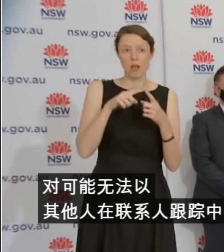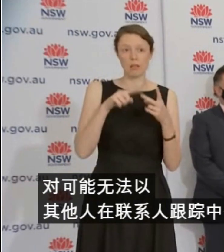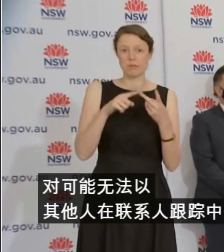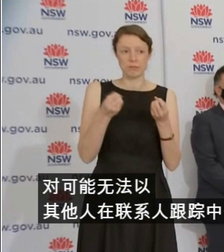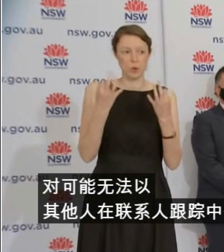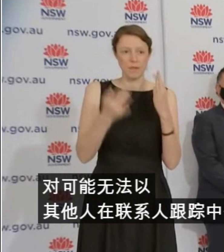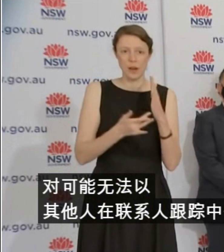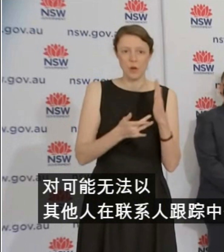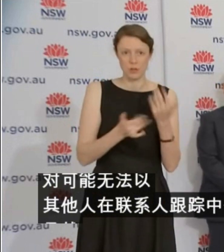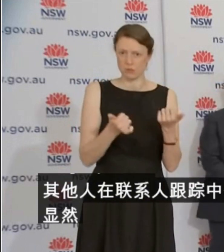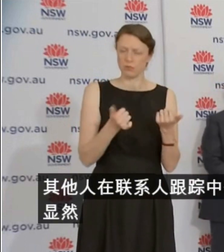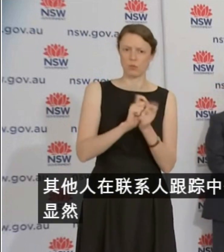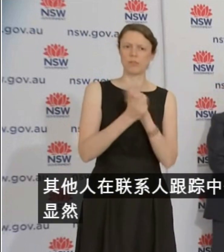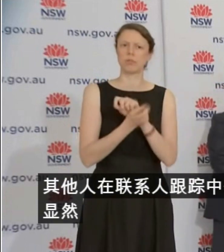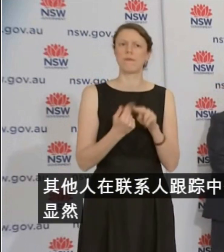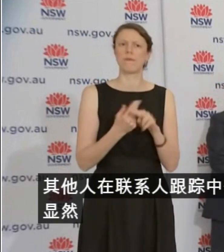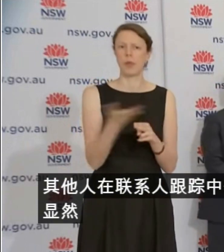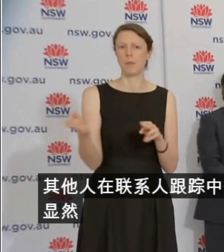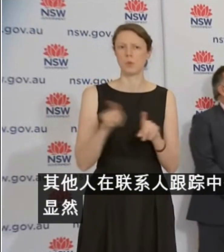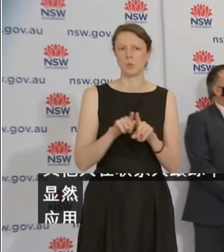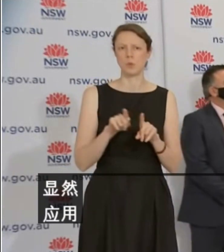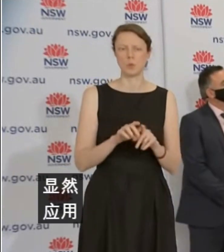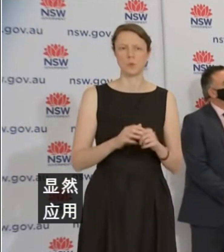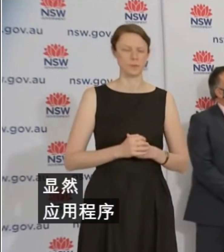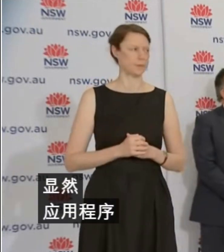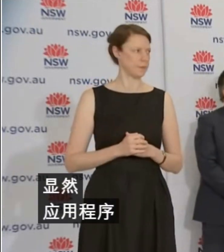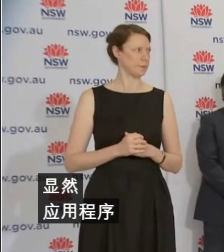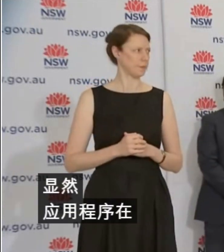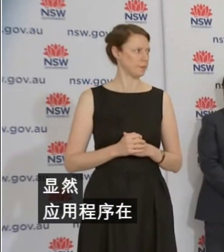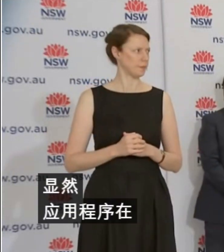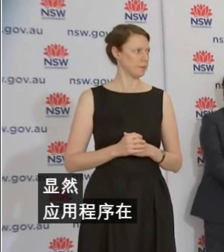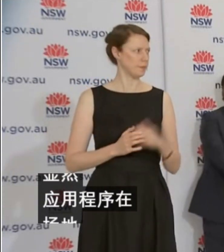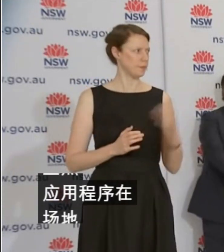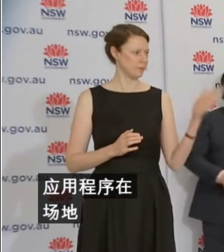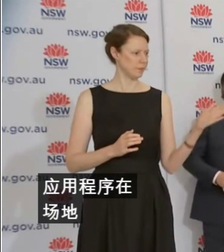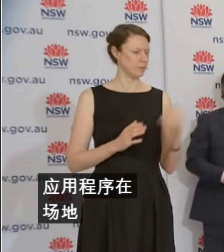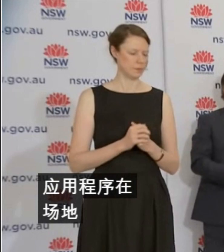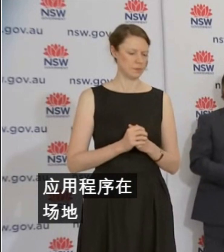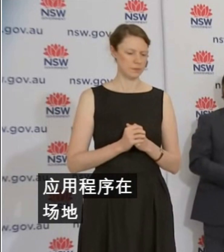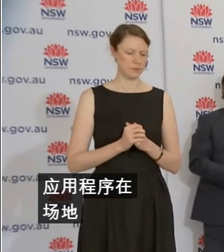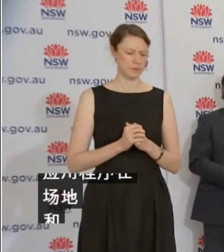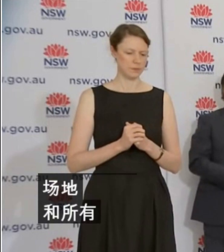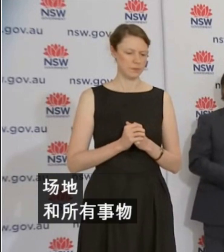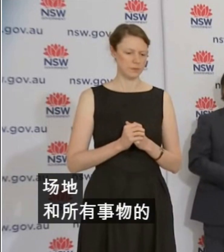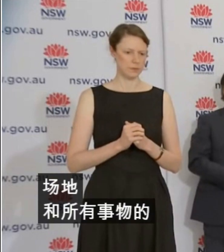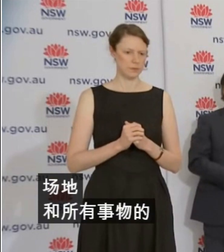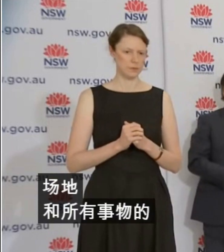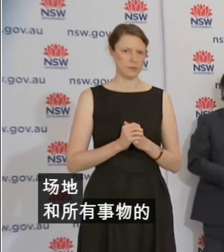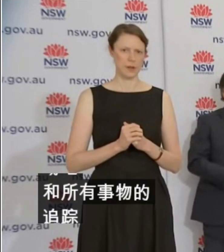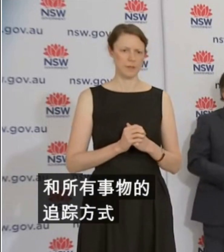Just on the contact tracing, obviously some changes to the app in terms of how venues and